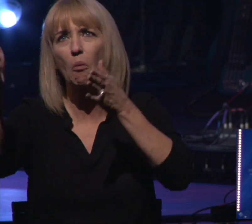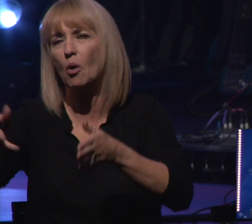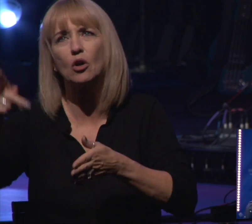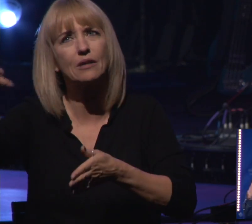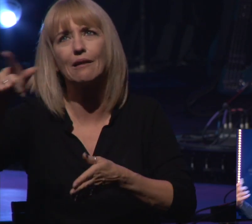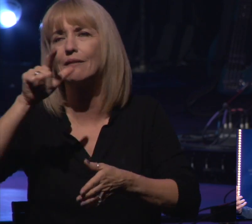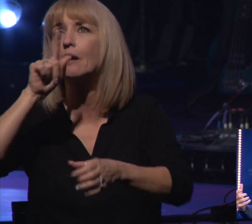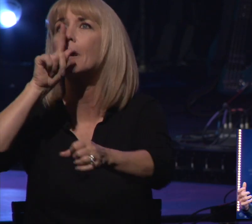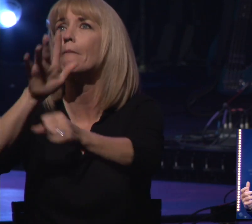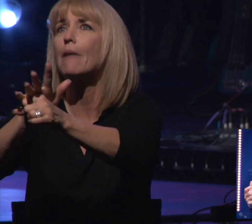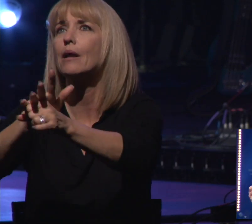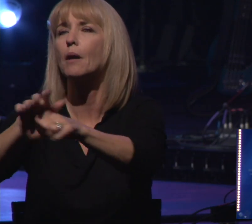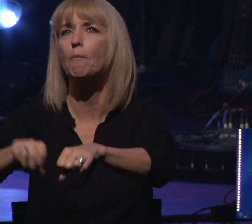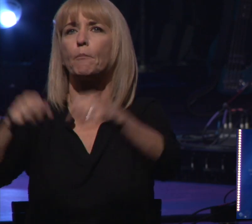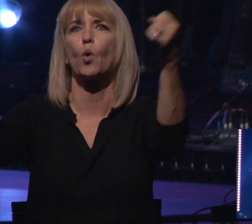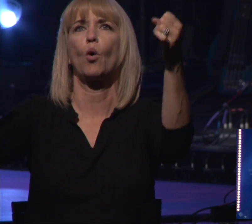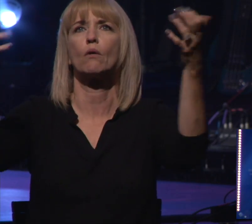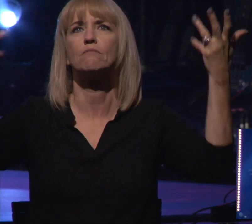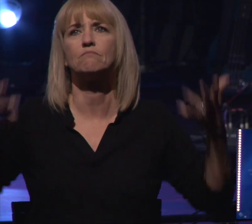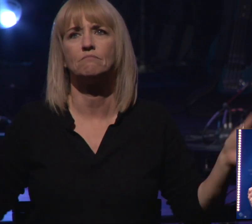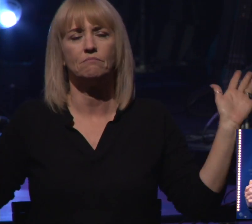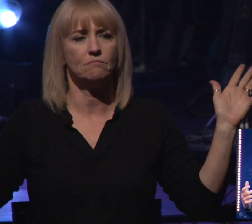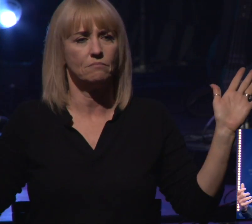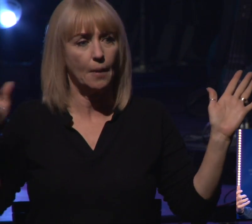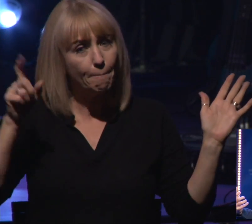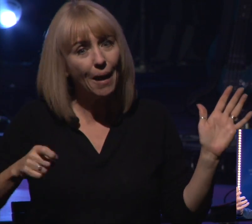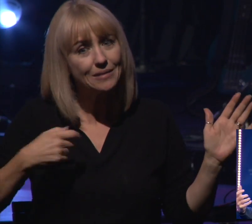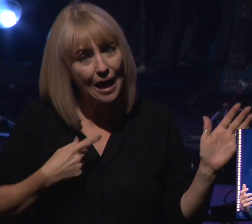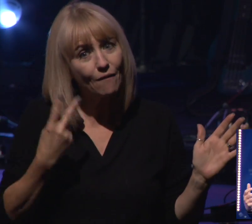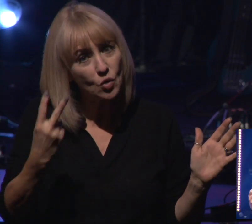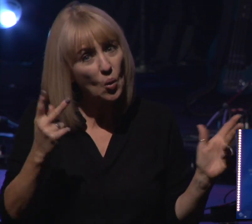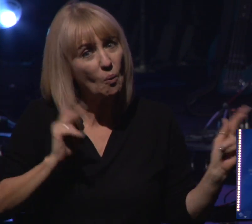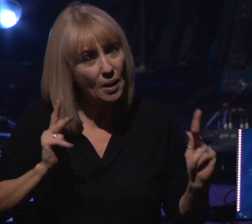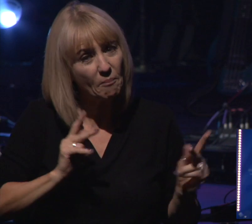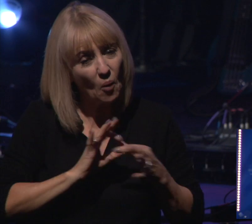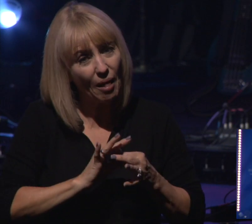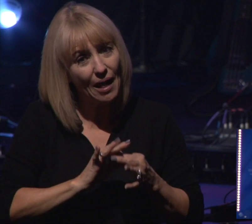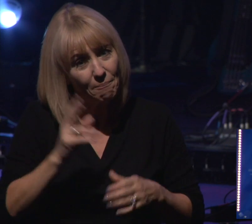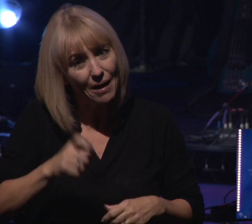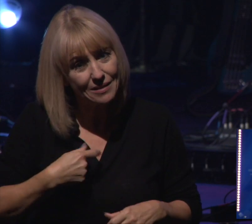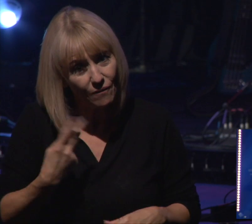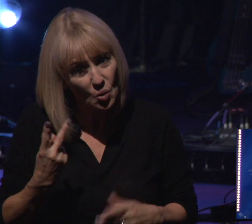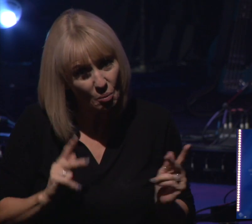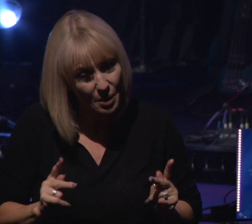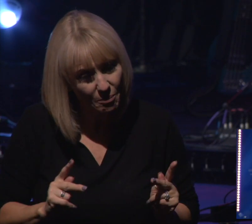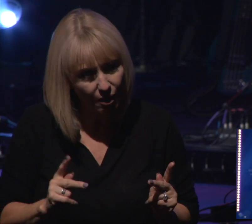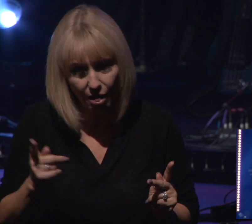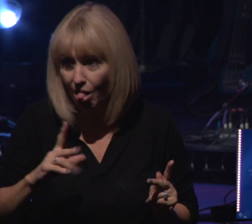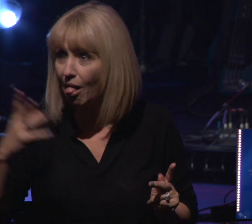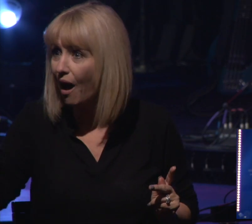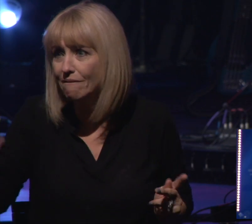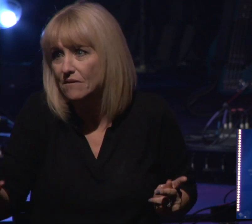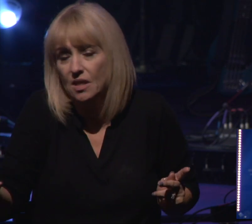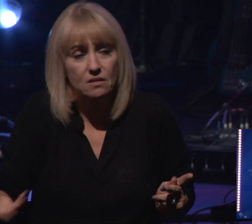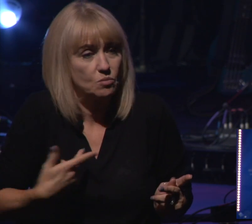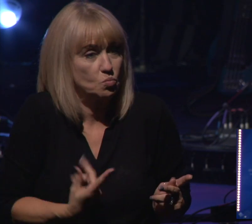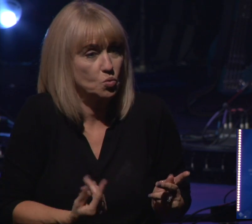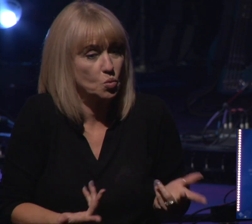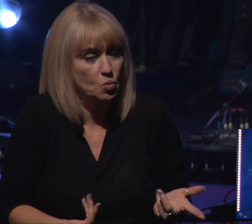didn't keep their part of the commitment. It takes two to make this relationship work. Something that we do when